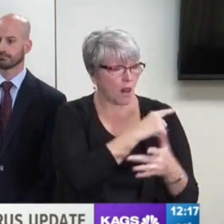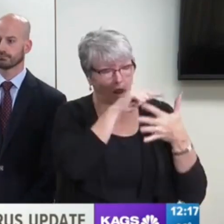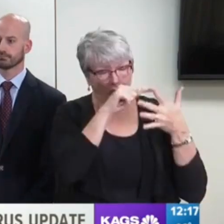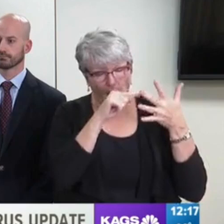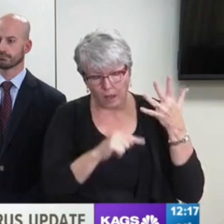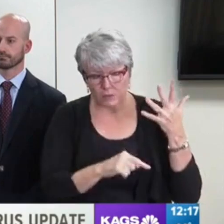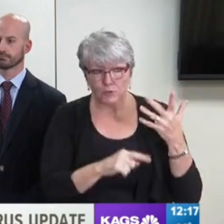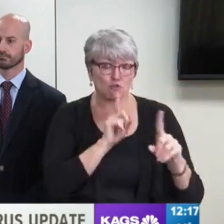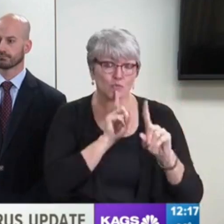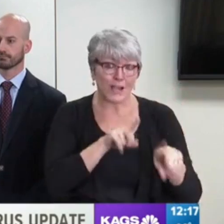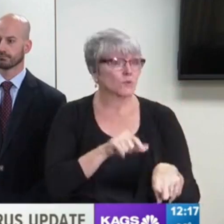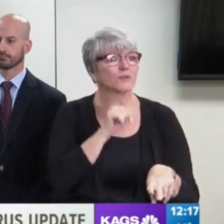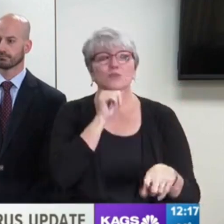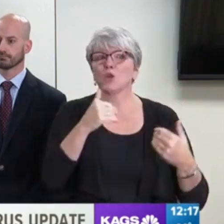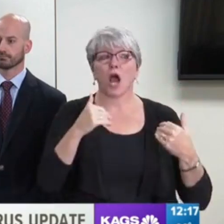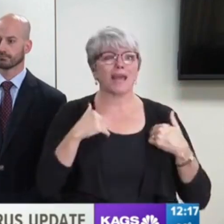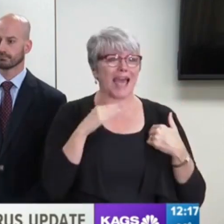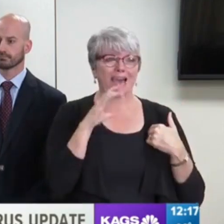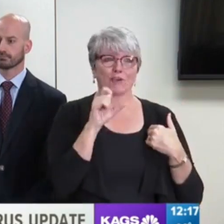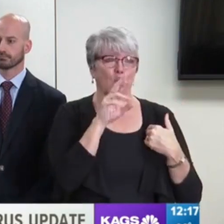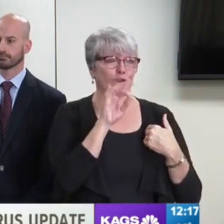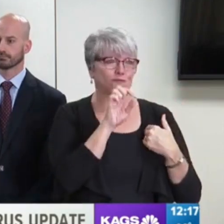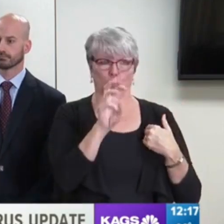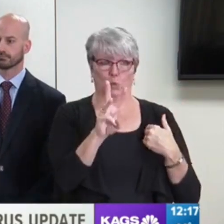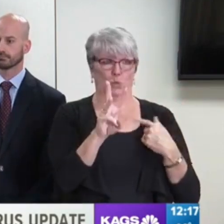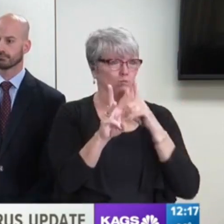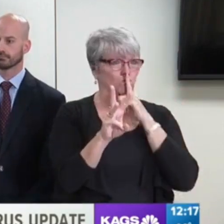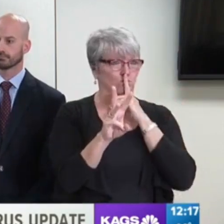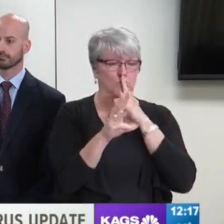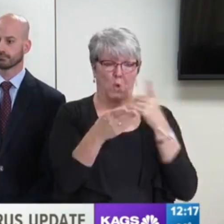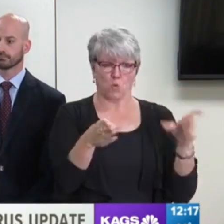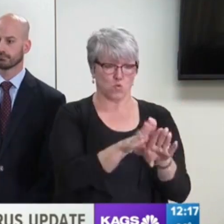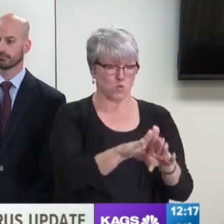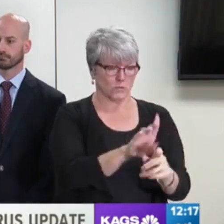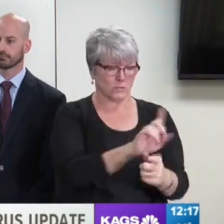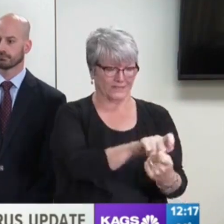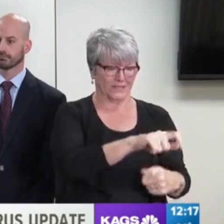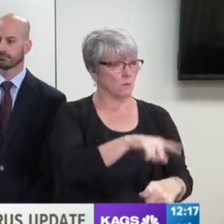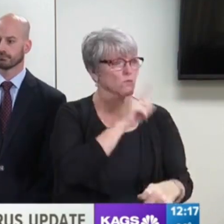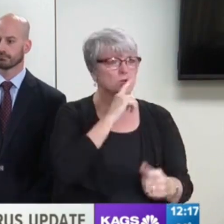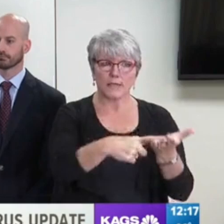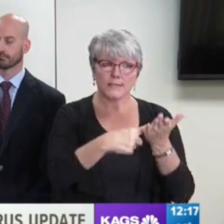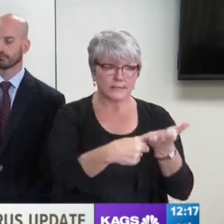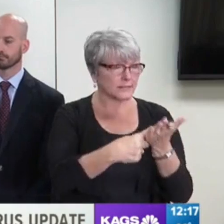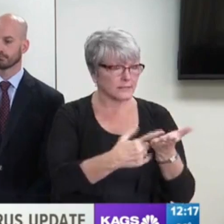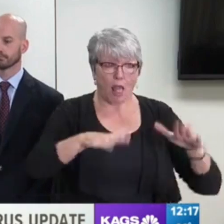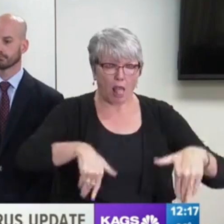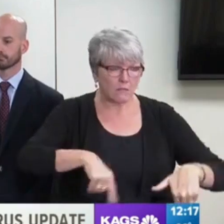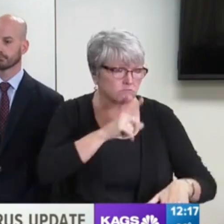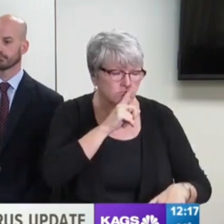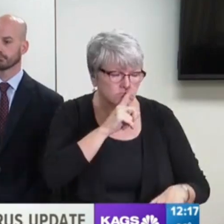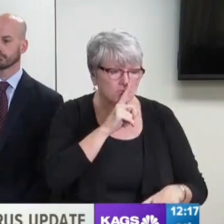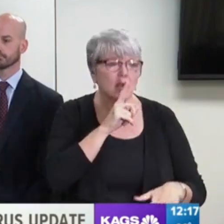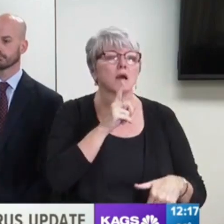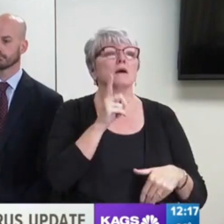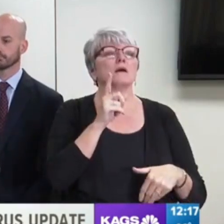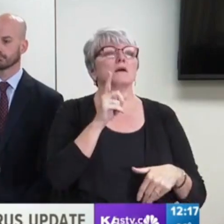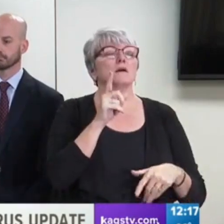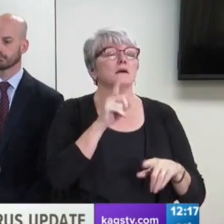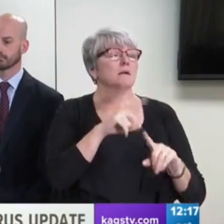the question directly, we do not have a curfew. We are not in the middle of debating a curfew at all, but with